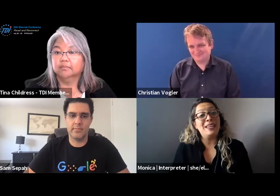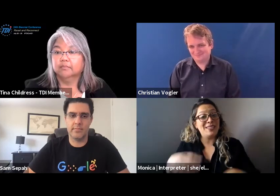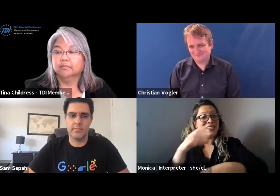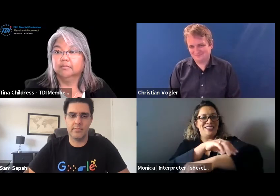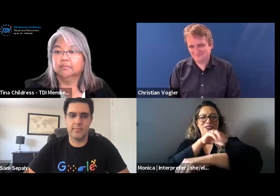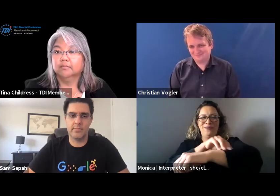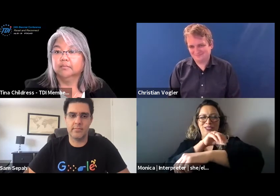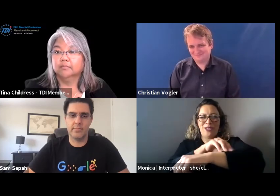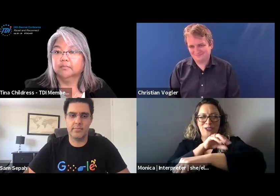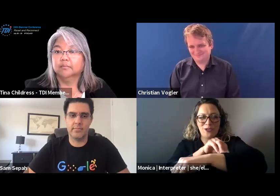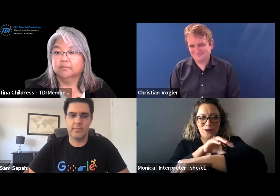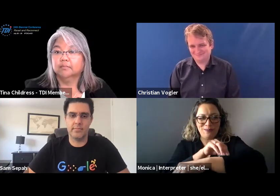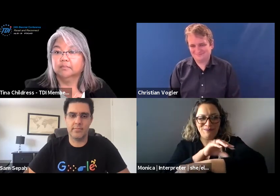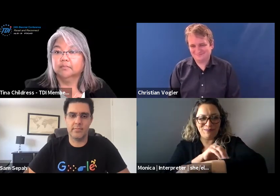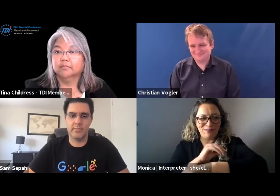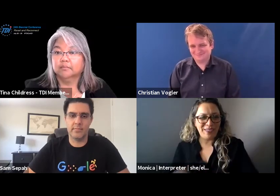my name sign is here. It's right on your arm.